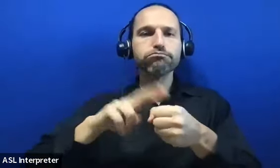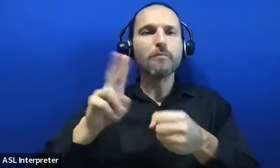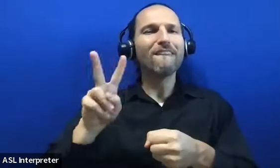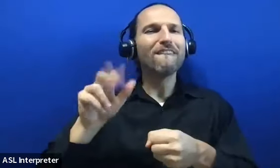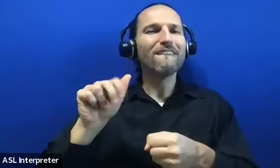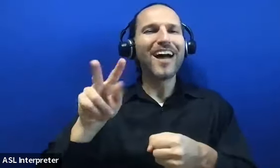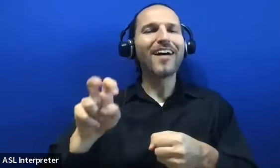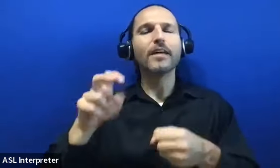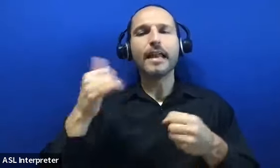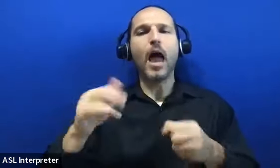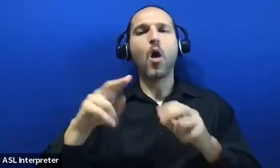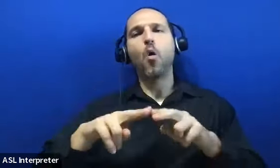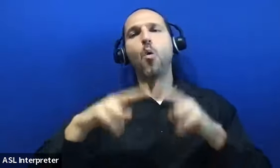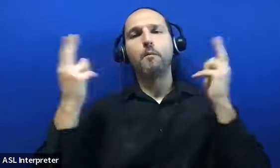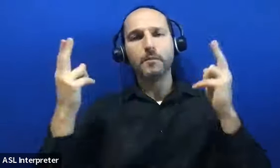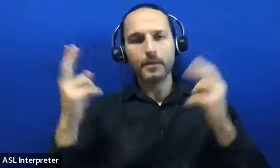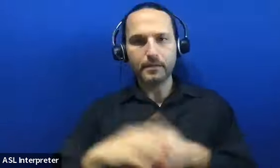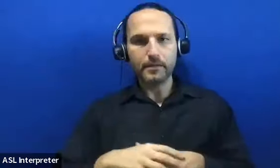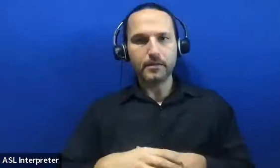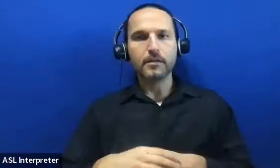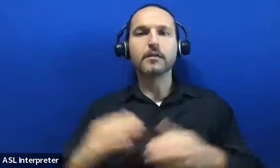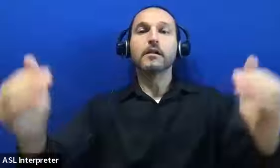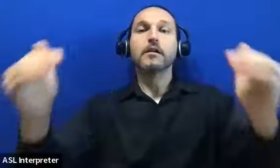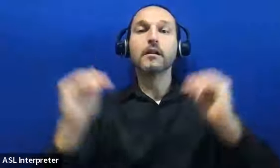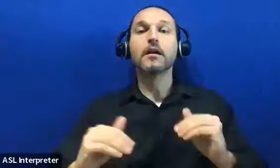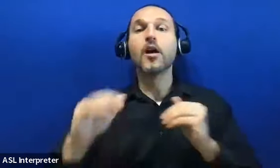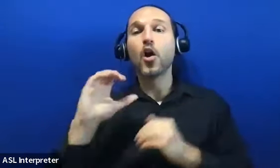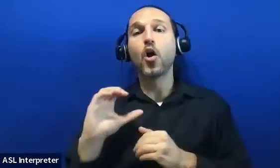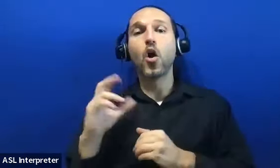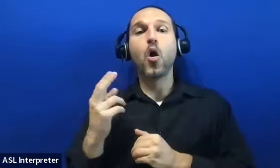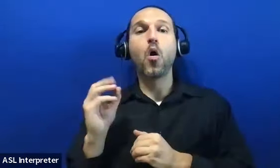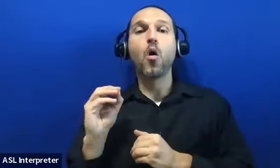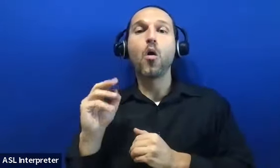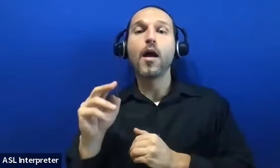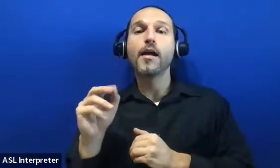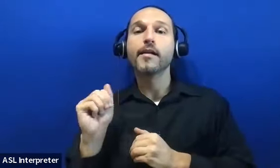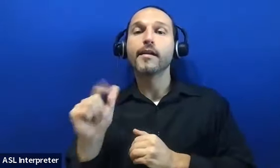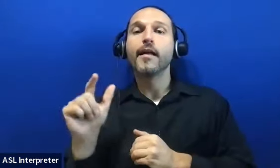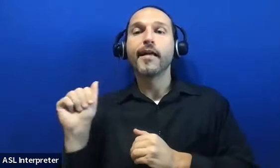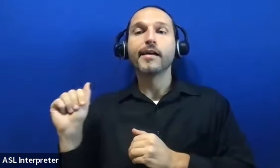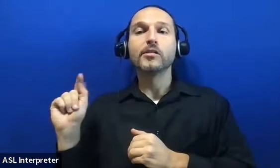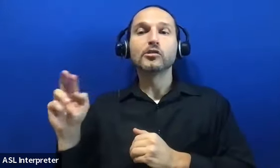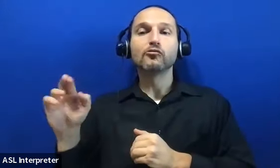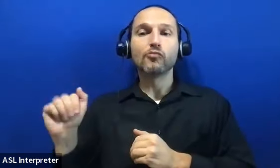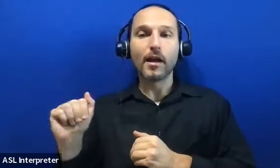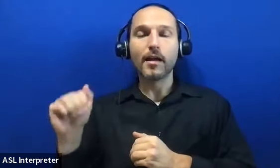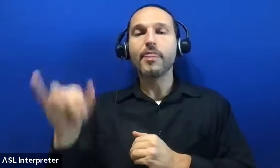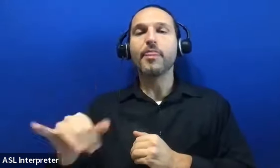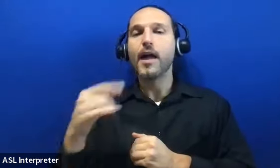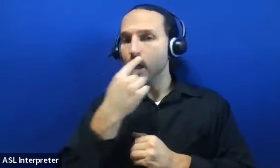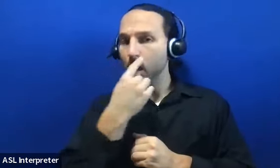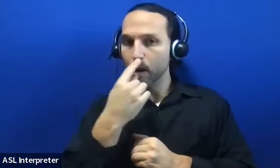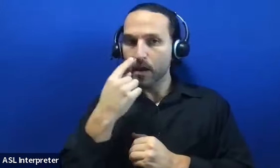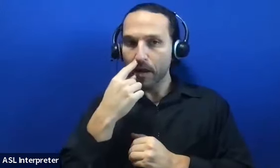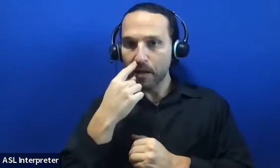we get difficulties. With choanal atresia, we see that the nasal airway is